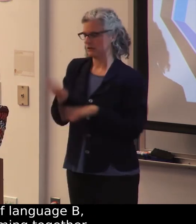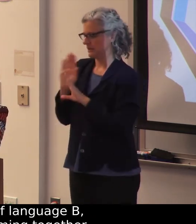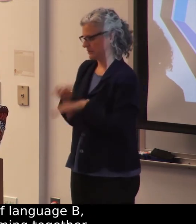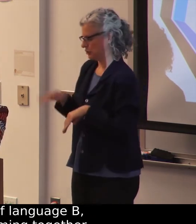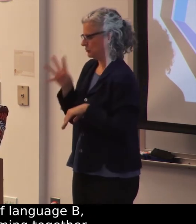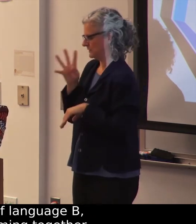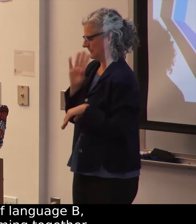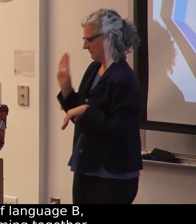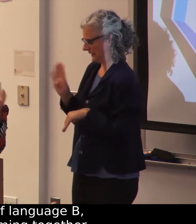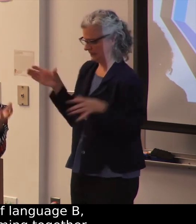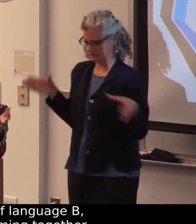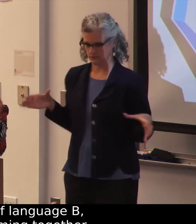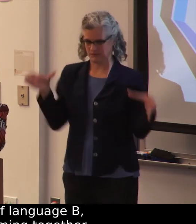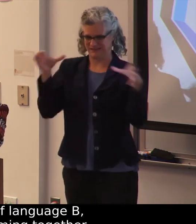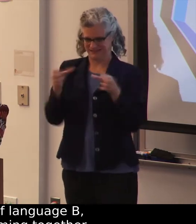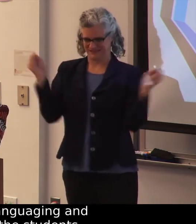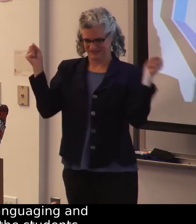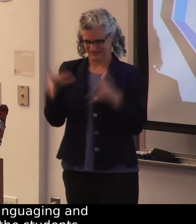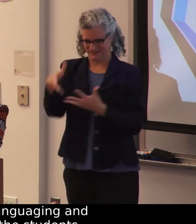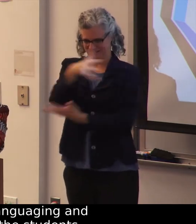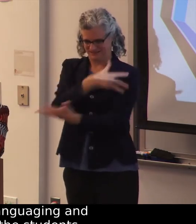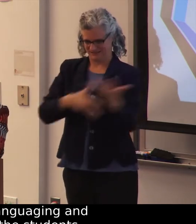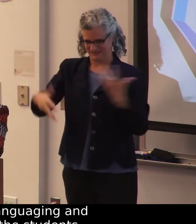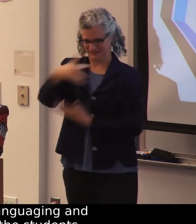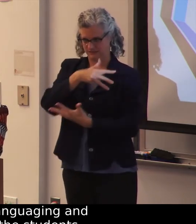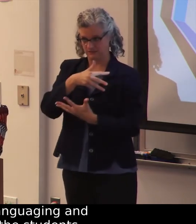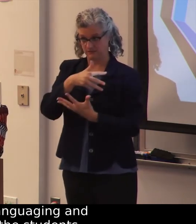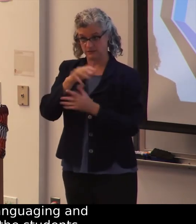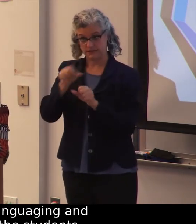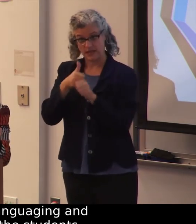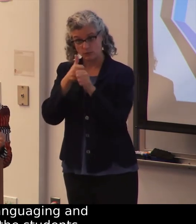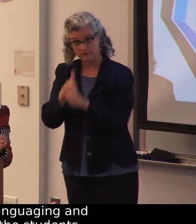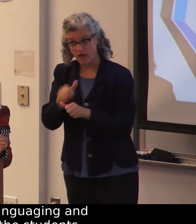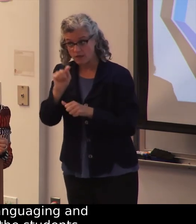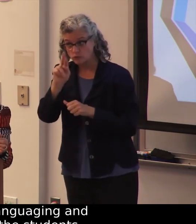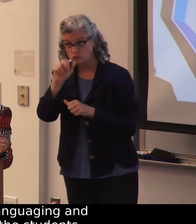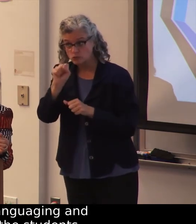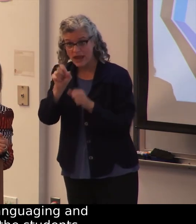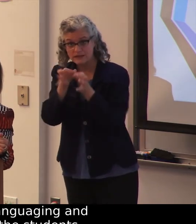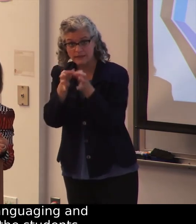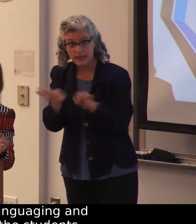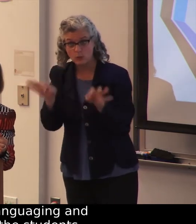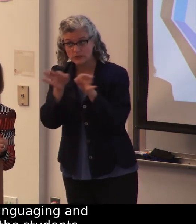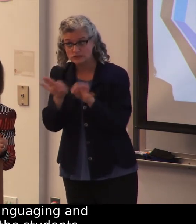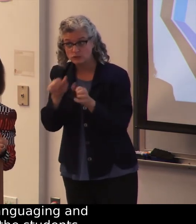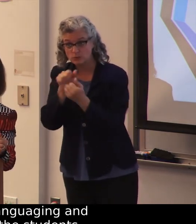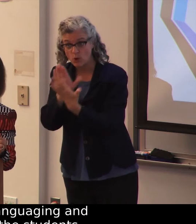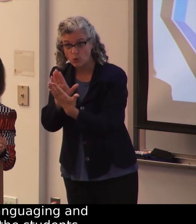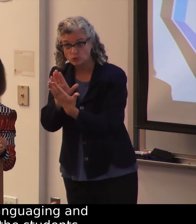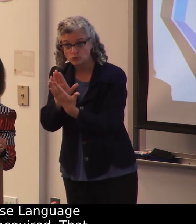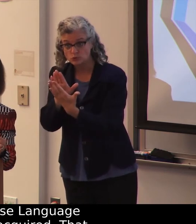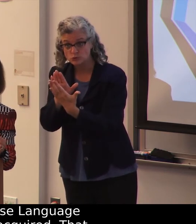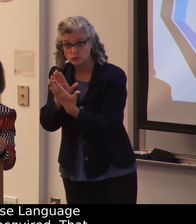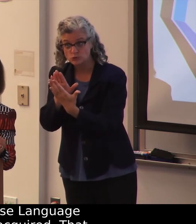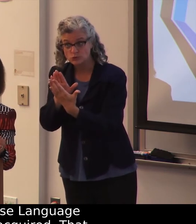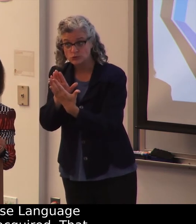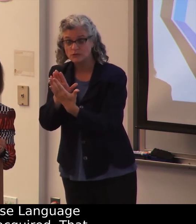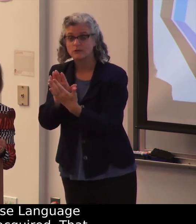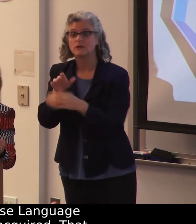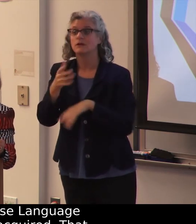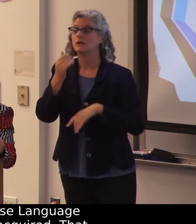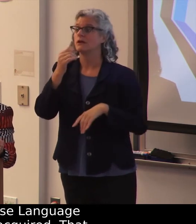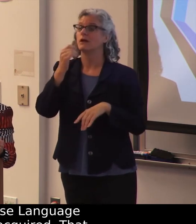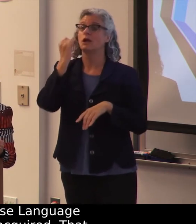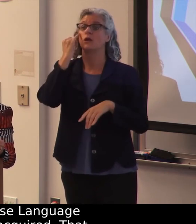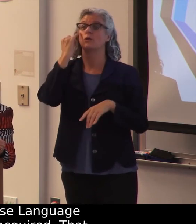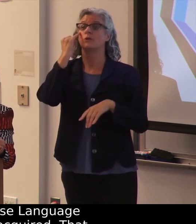coming together. How much can you use translanguaging and still have the students who arrive without one of those languages